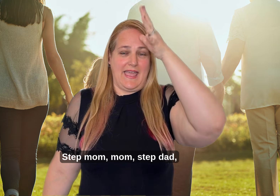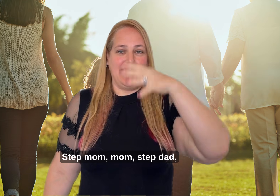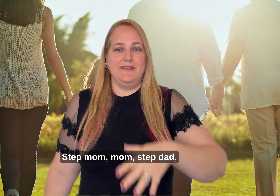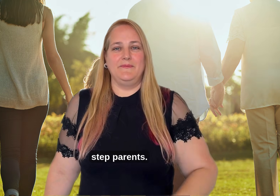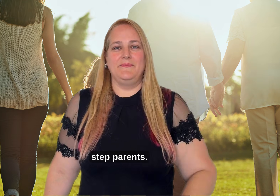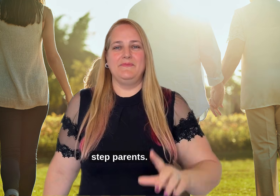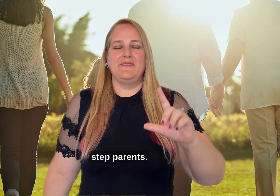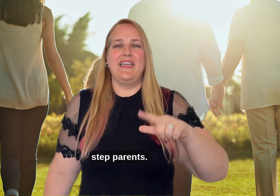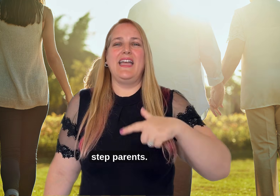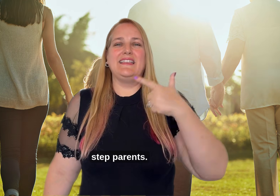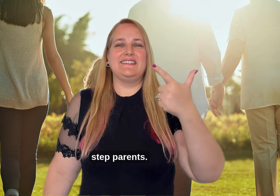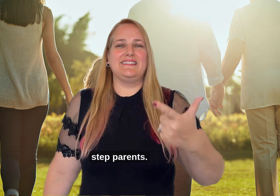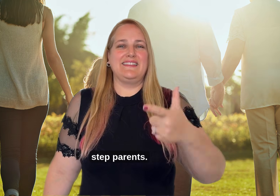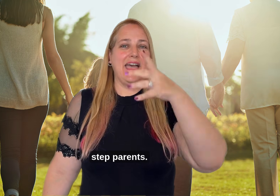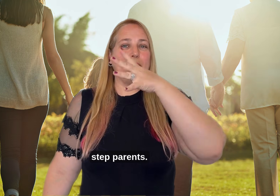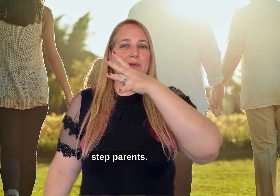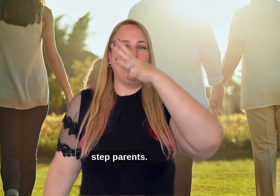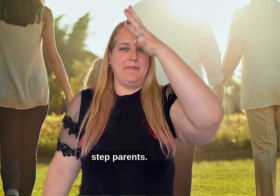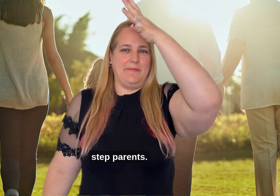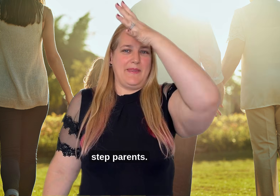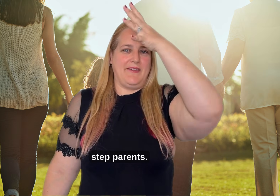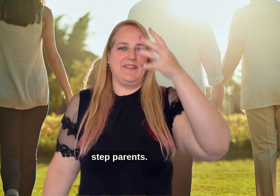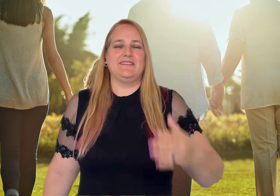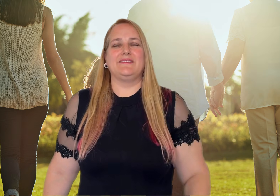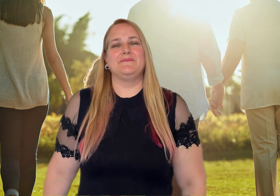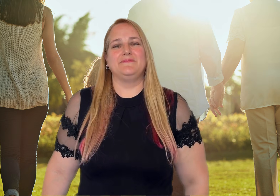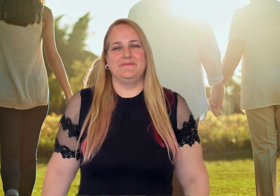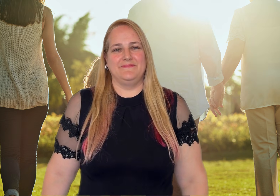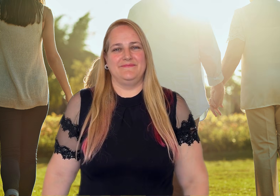dad, step parents.